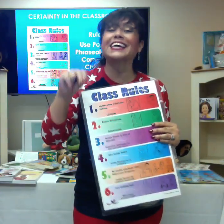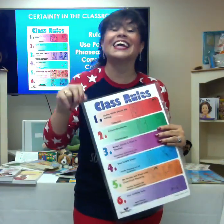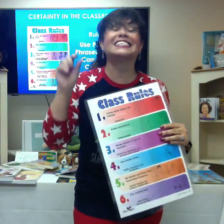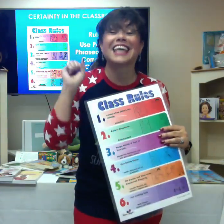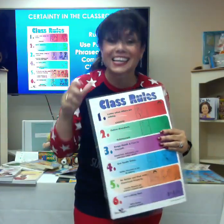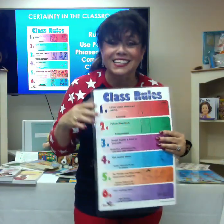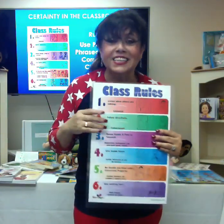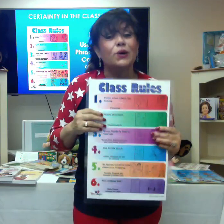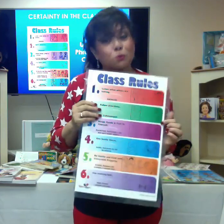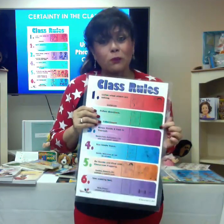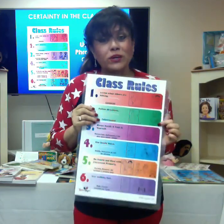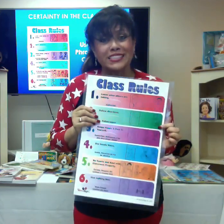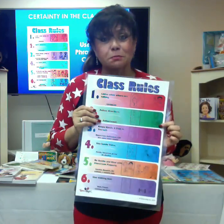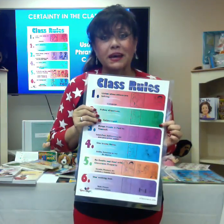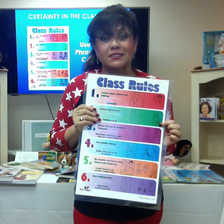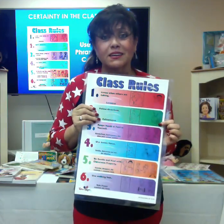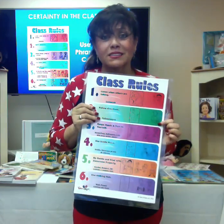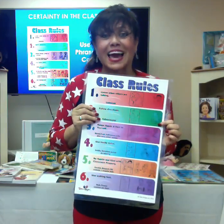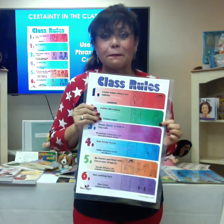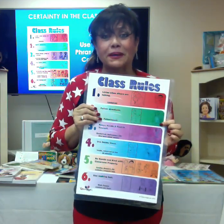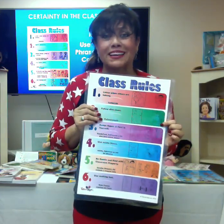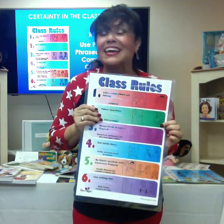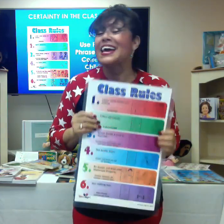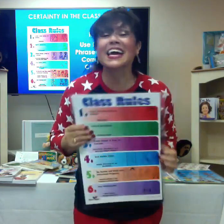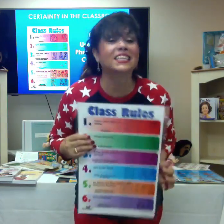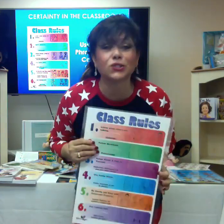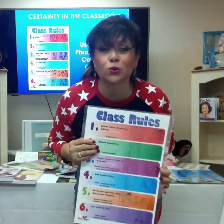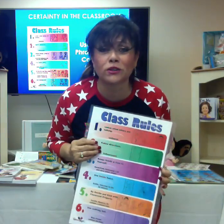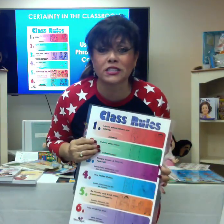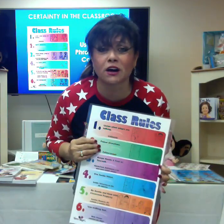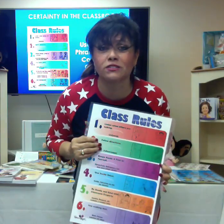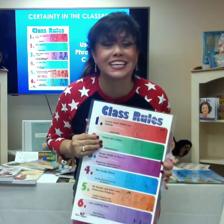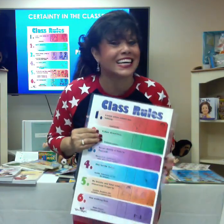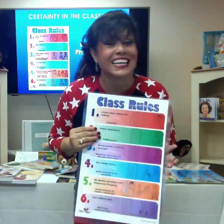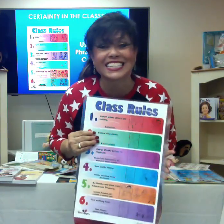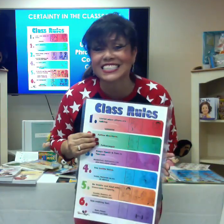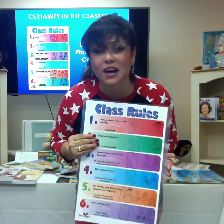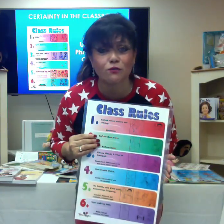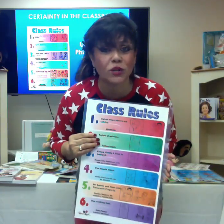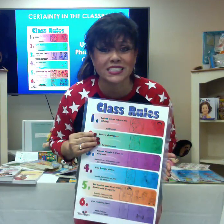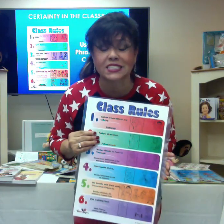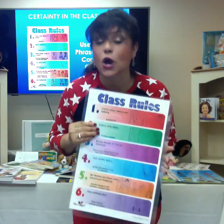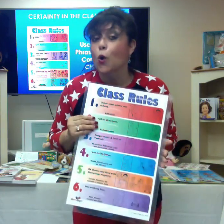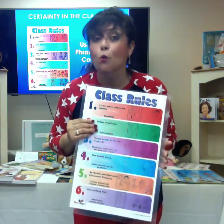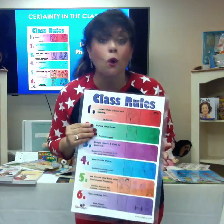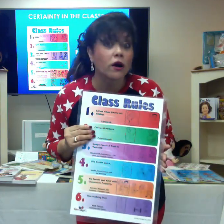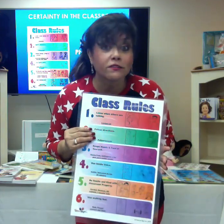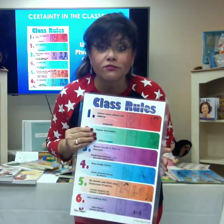saying exactly what we expect to happen. Hands to ourselves, inside voices, walking